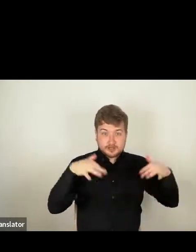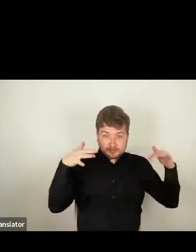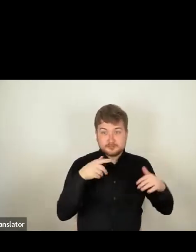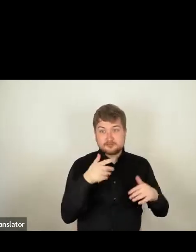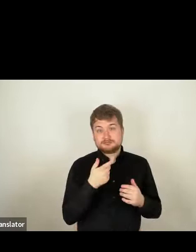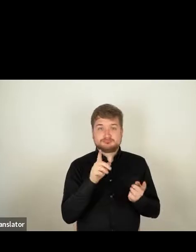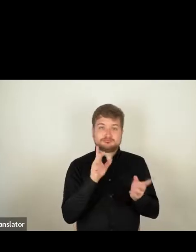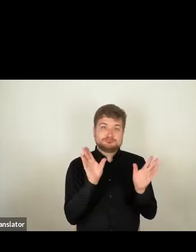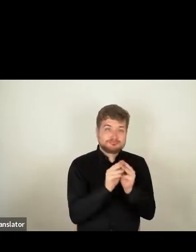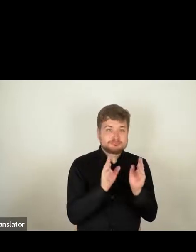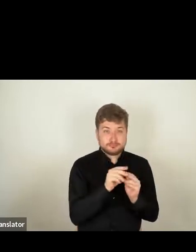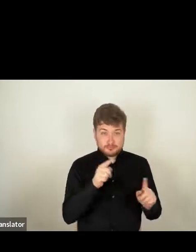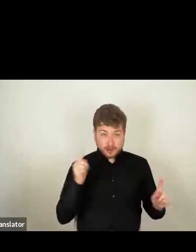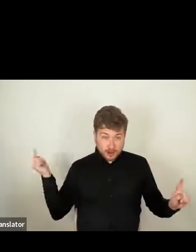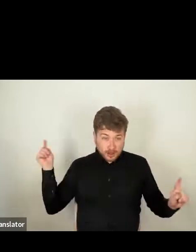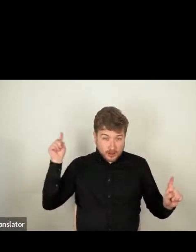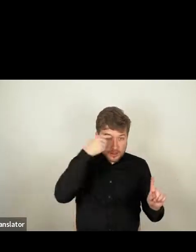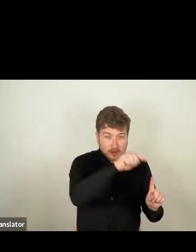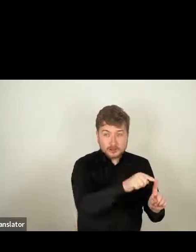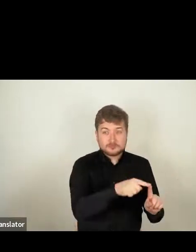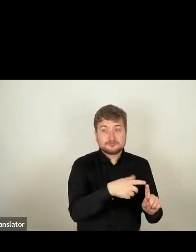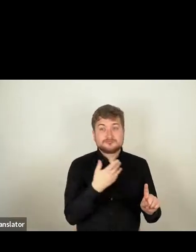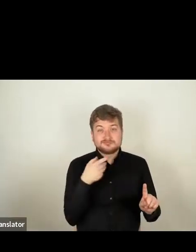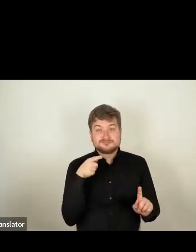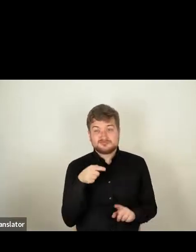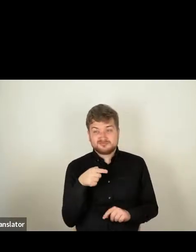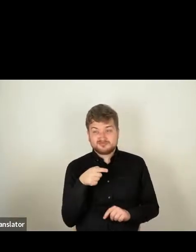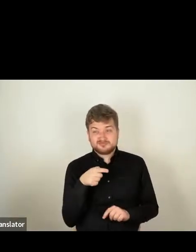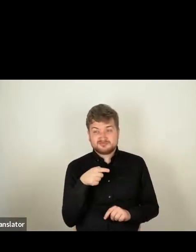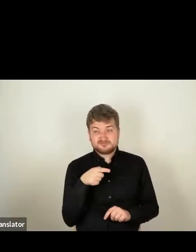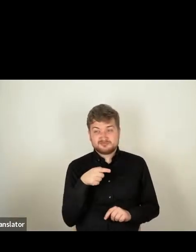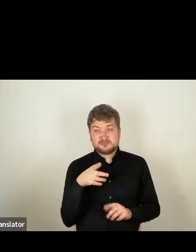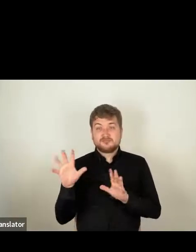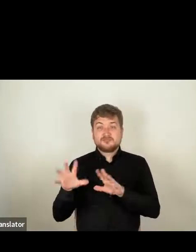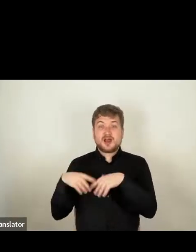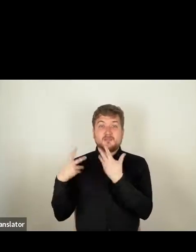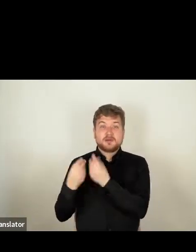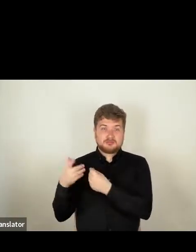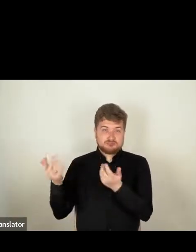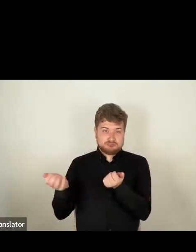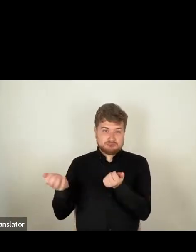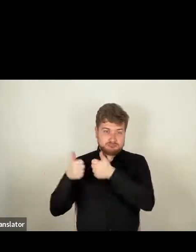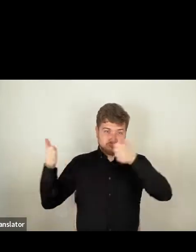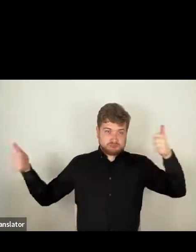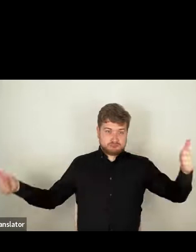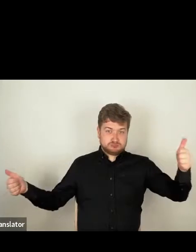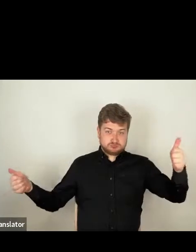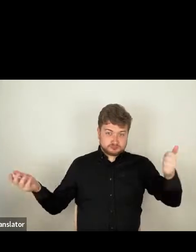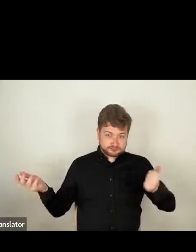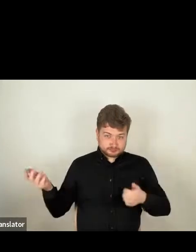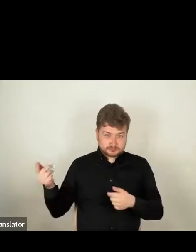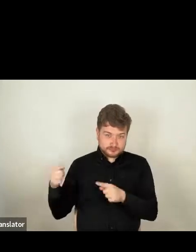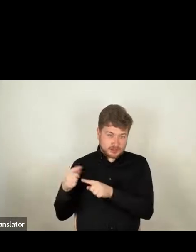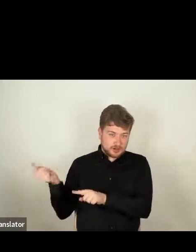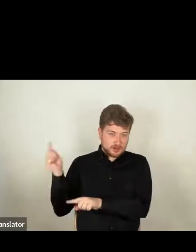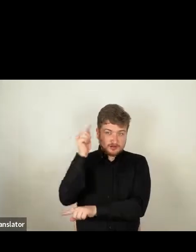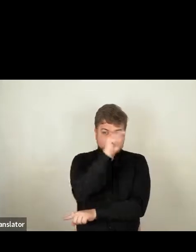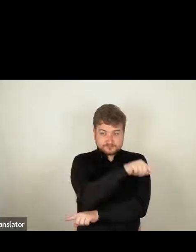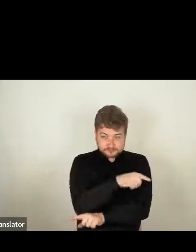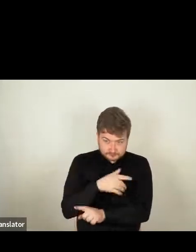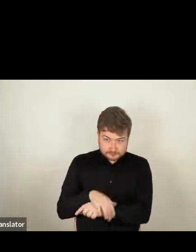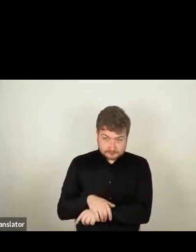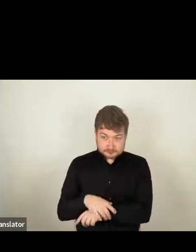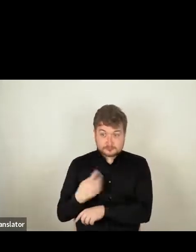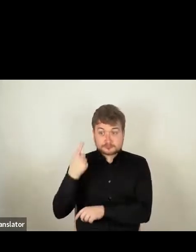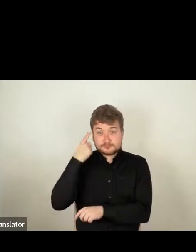parliament itself. And that means that they're away from families for large periods of time. And for women, this is a big issue. And so